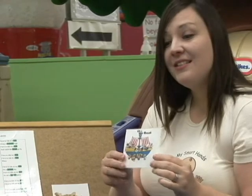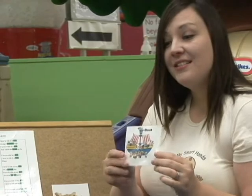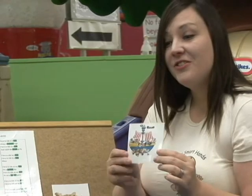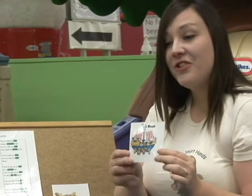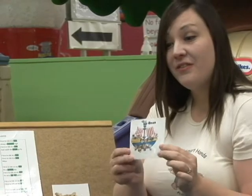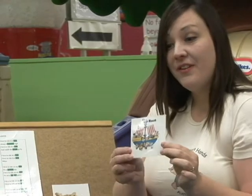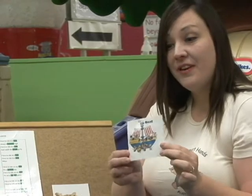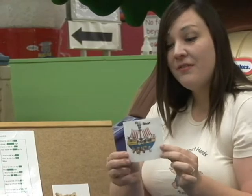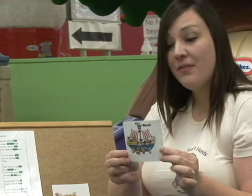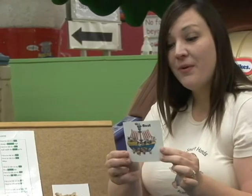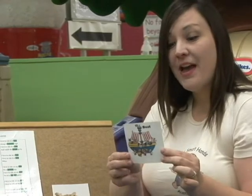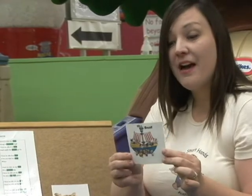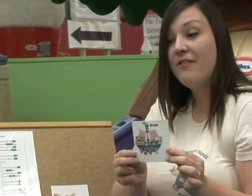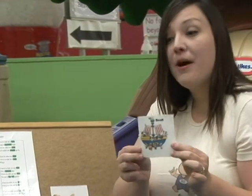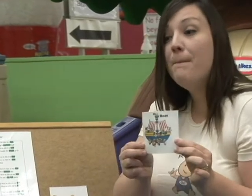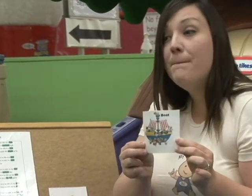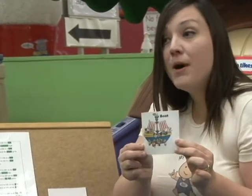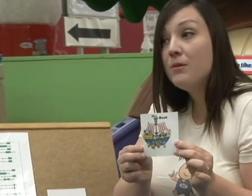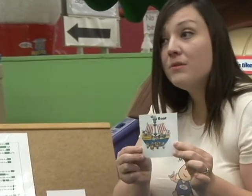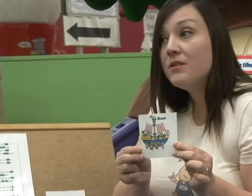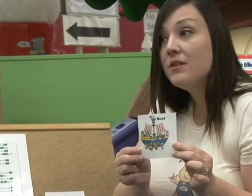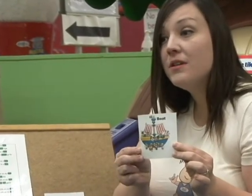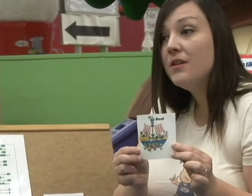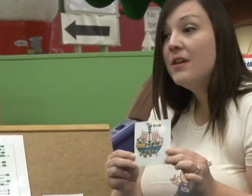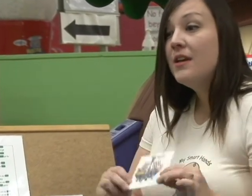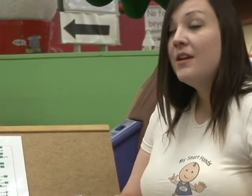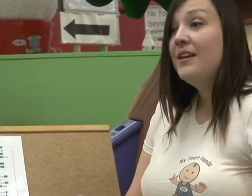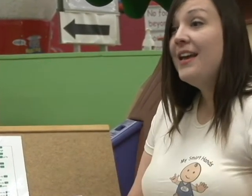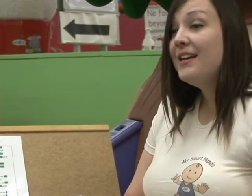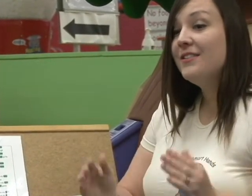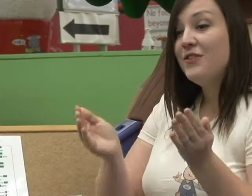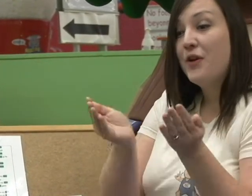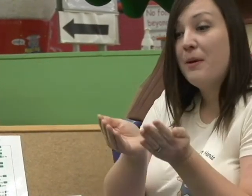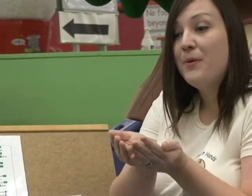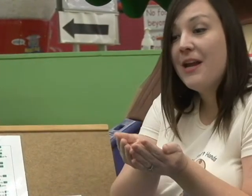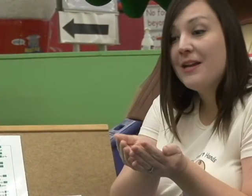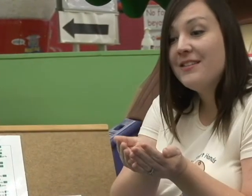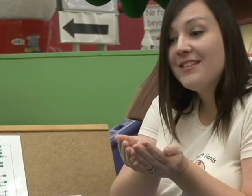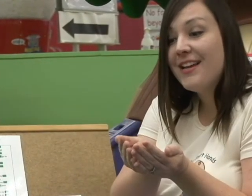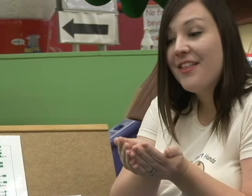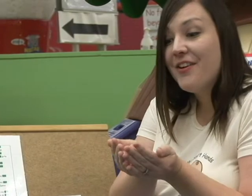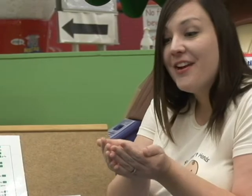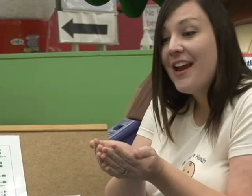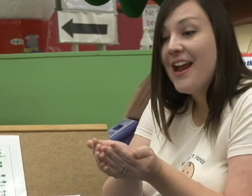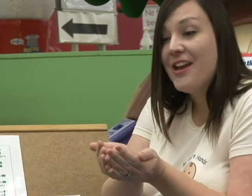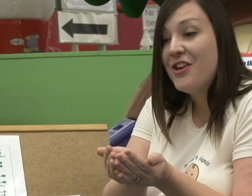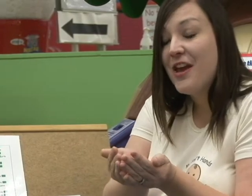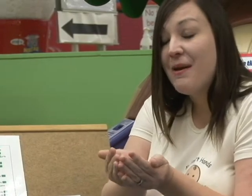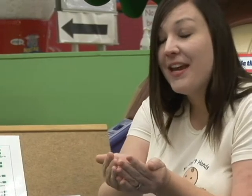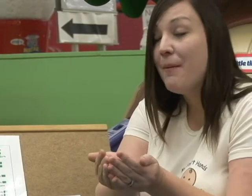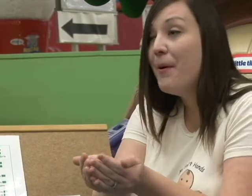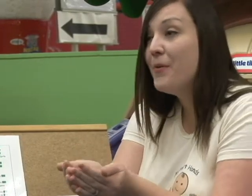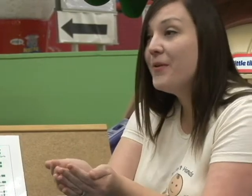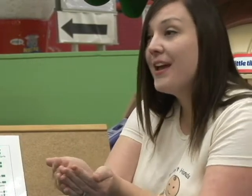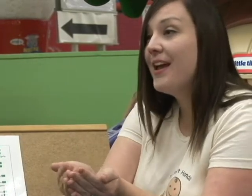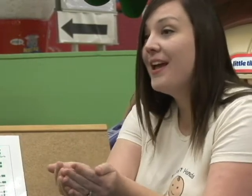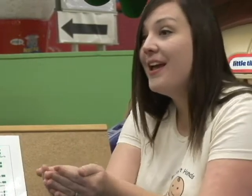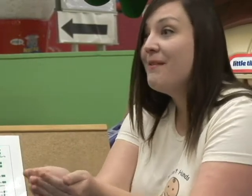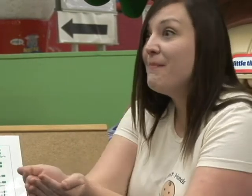Next, Genevieve, we have a boat. Yes, you kept your hands together and you make a boat. Make